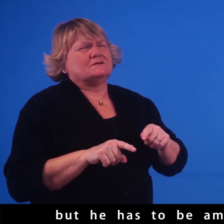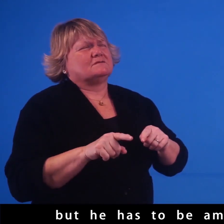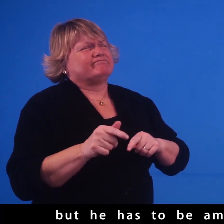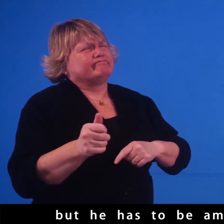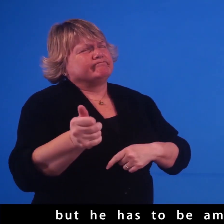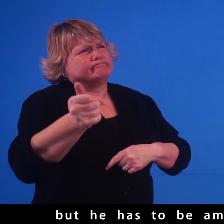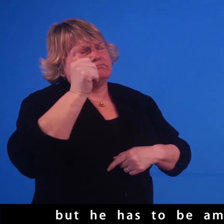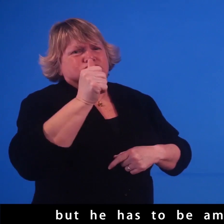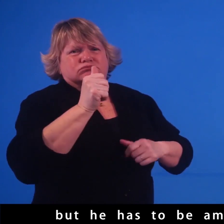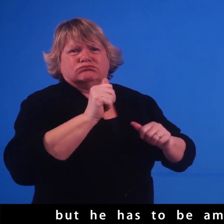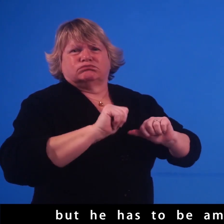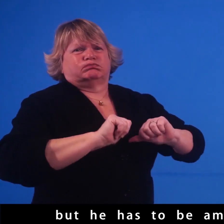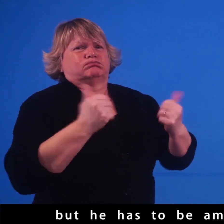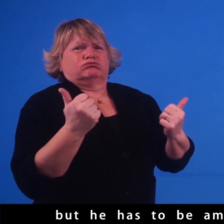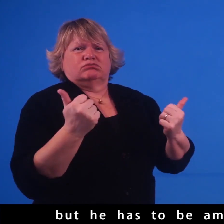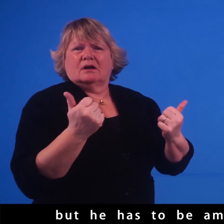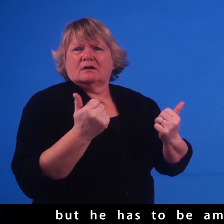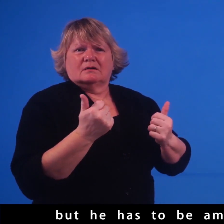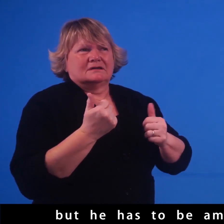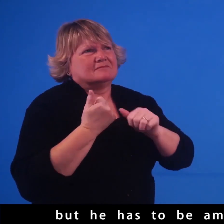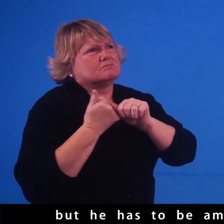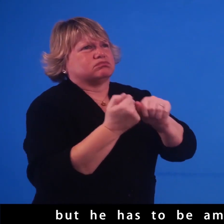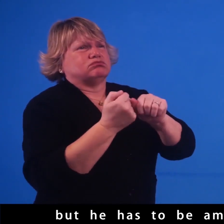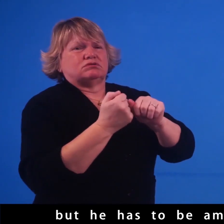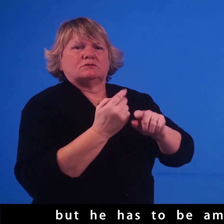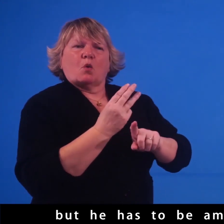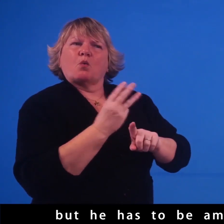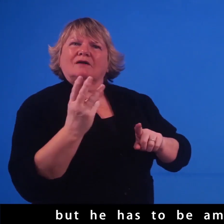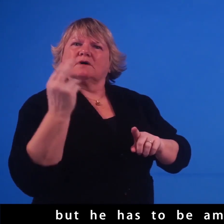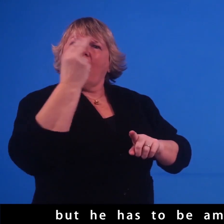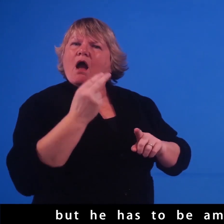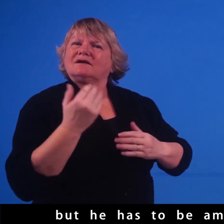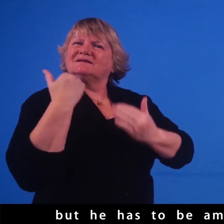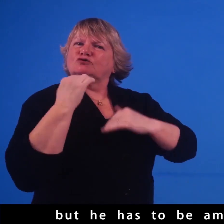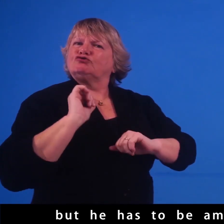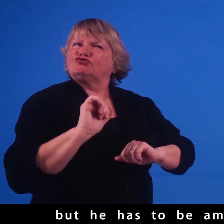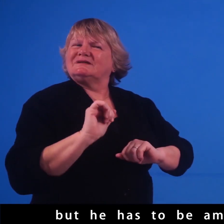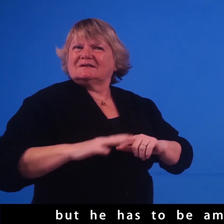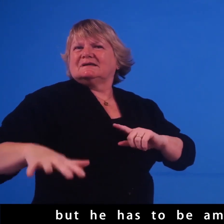most prolific exponents in the history of Western art.